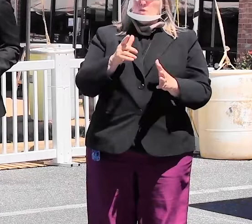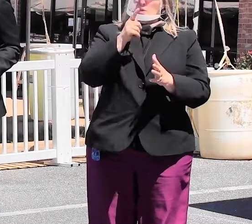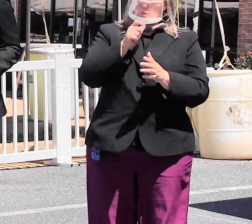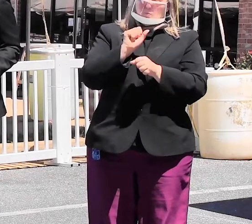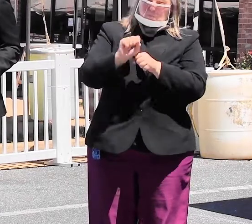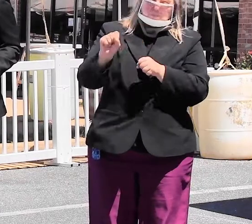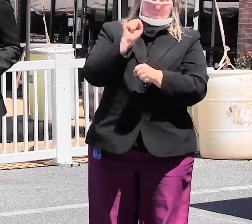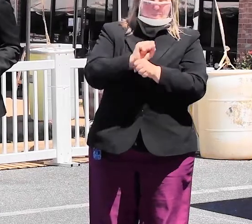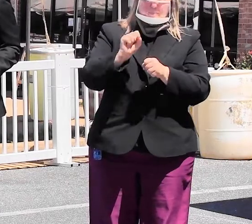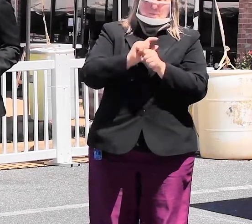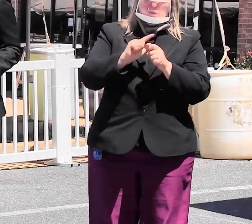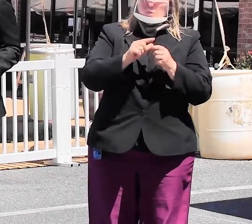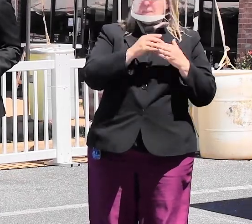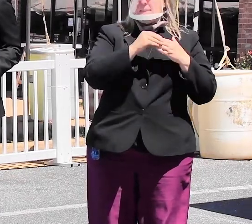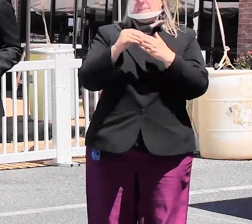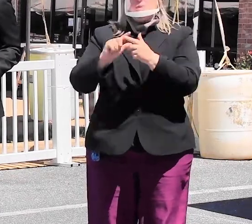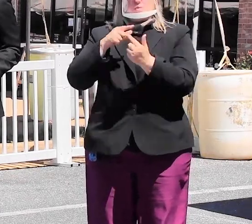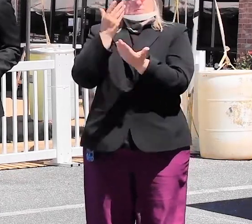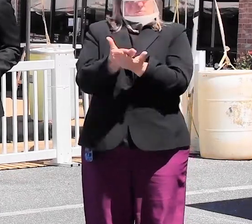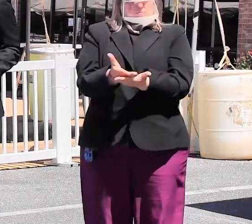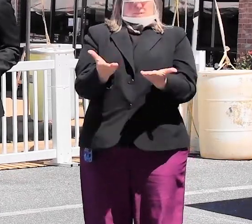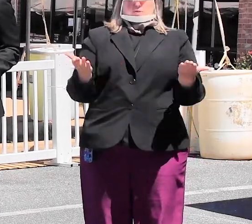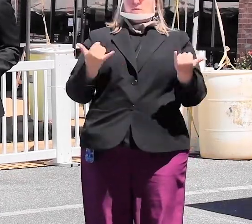us to where we are today.